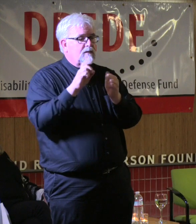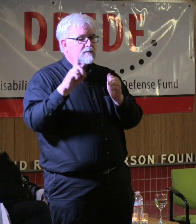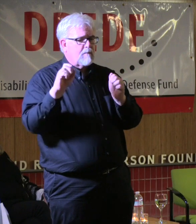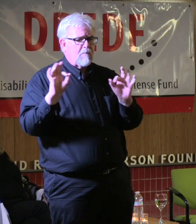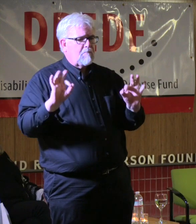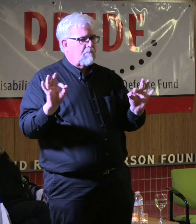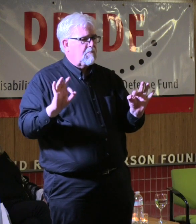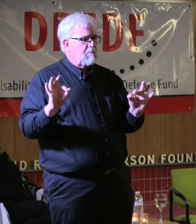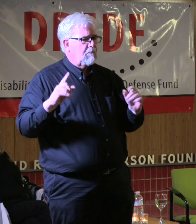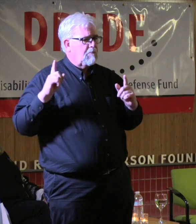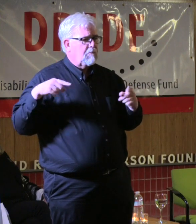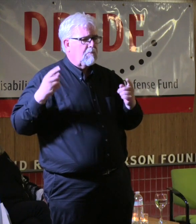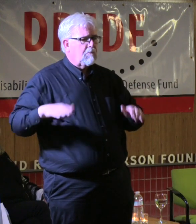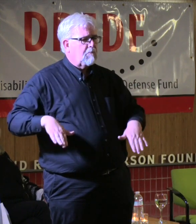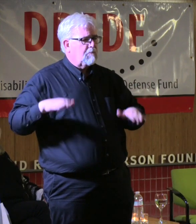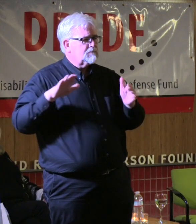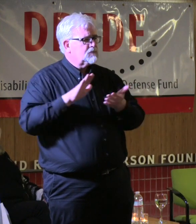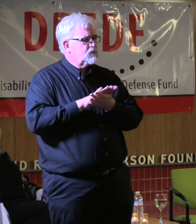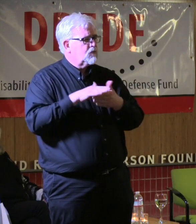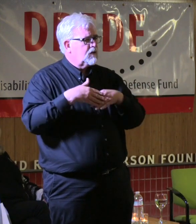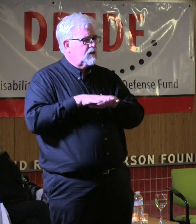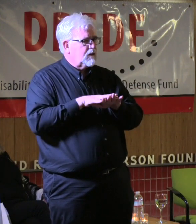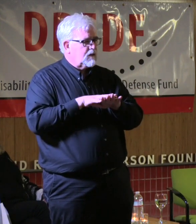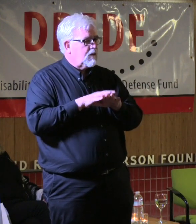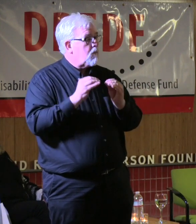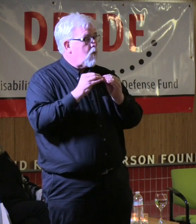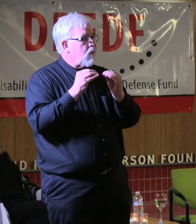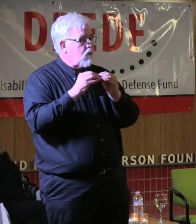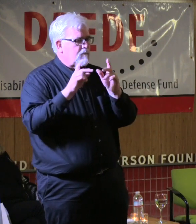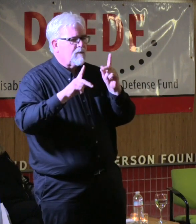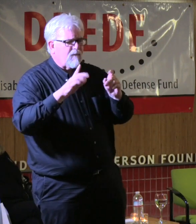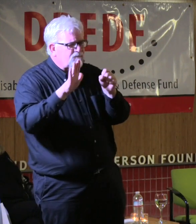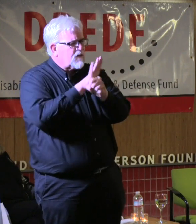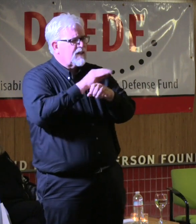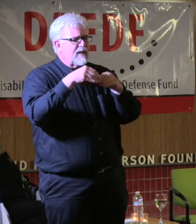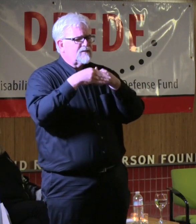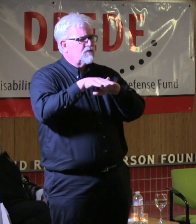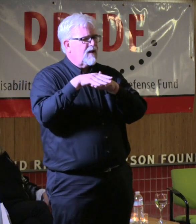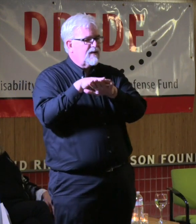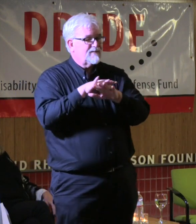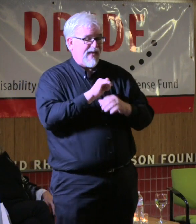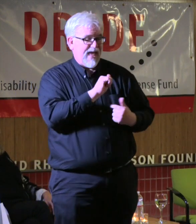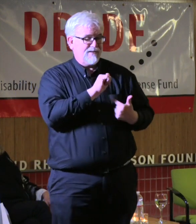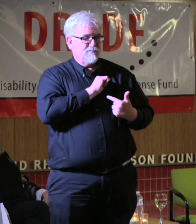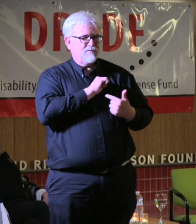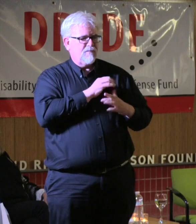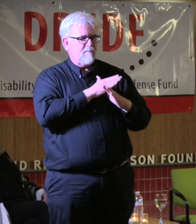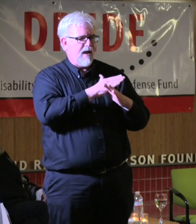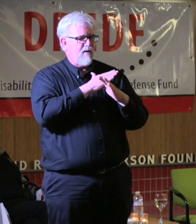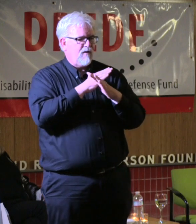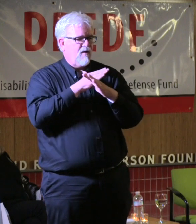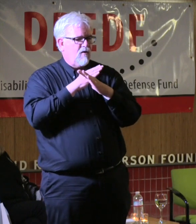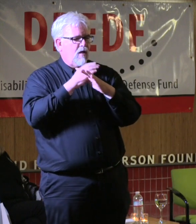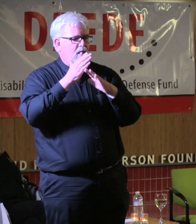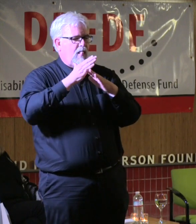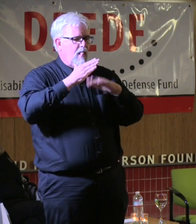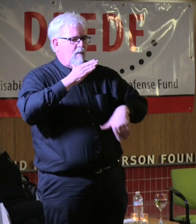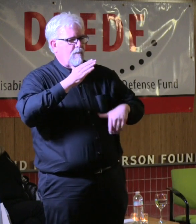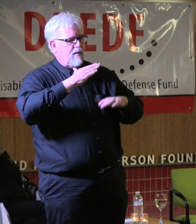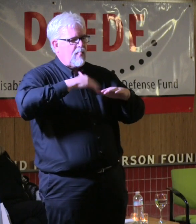more and more, people are fully integrated in this manner. So the attitudinal barriers start to come